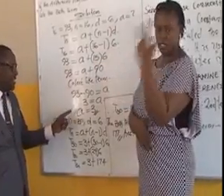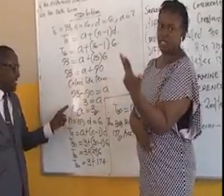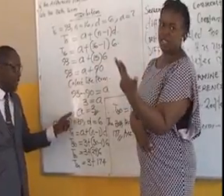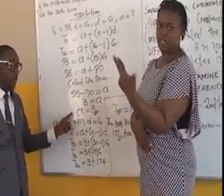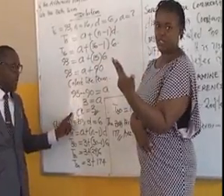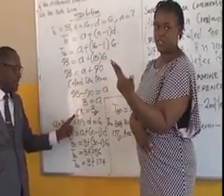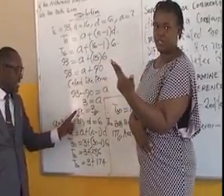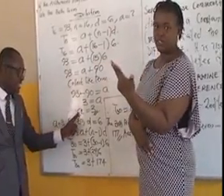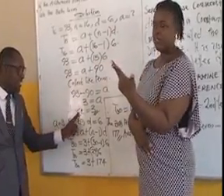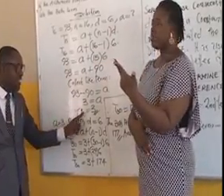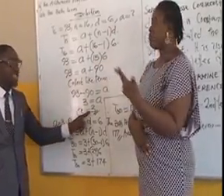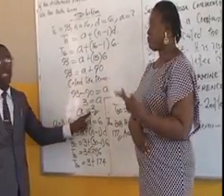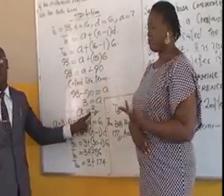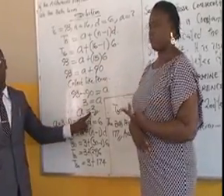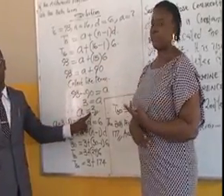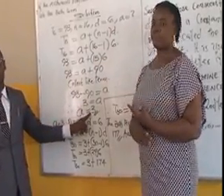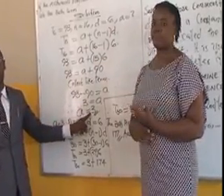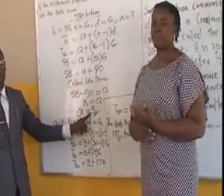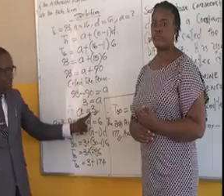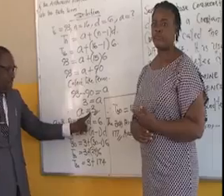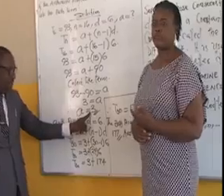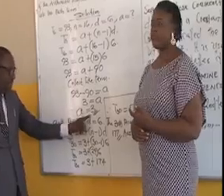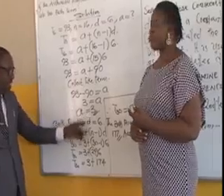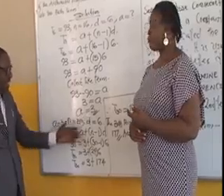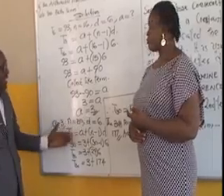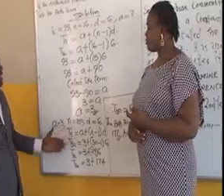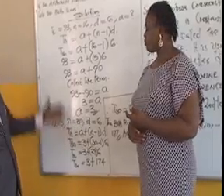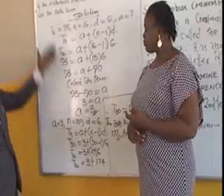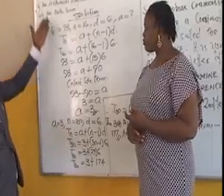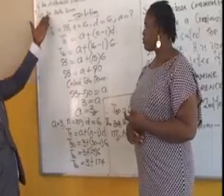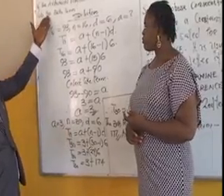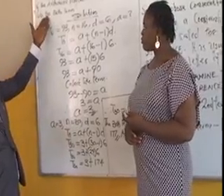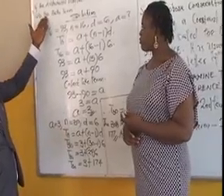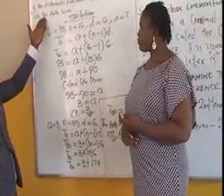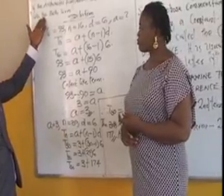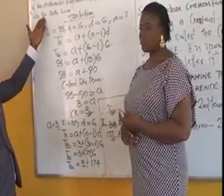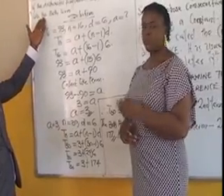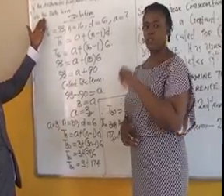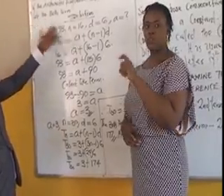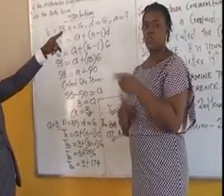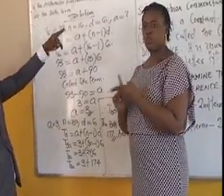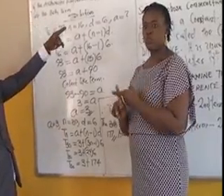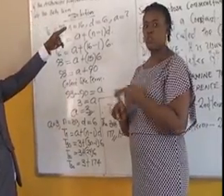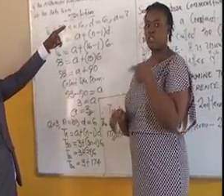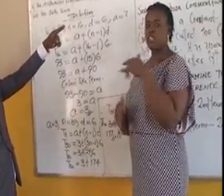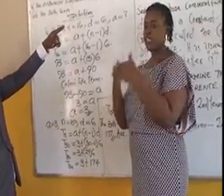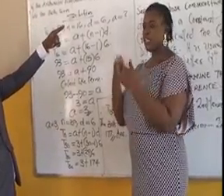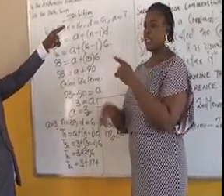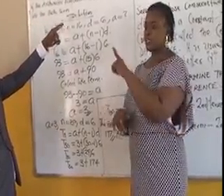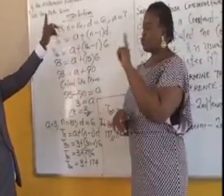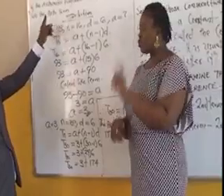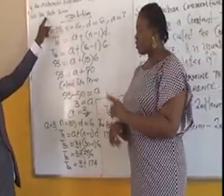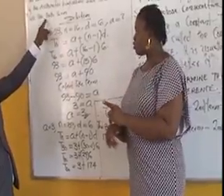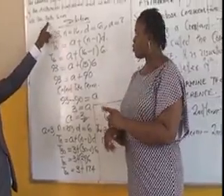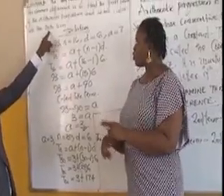say, therefore, A is equals to what? 3. To establish the last question quickly is that you must